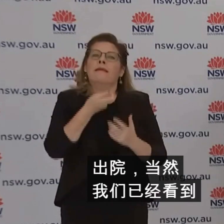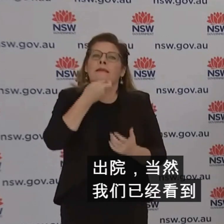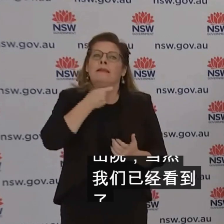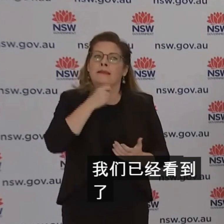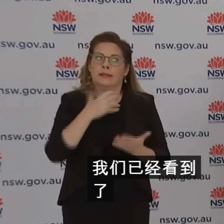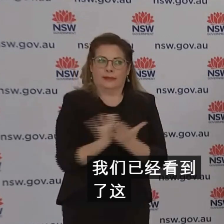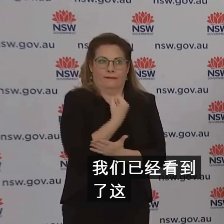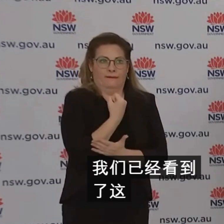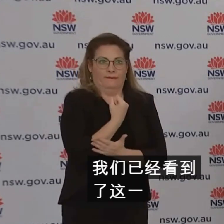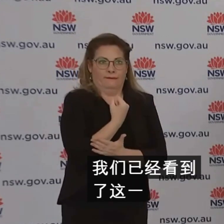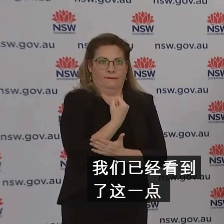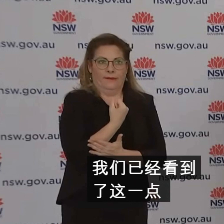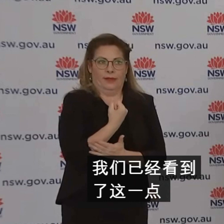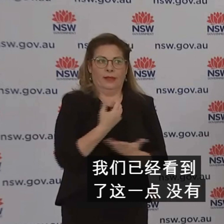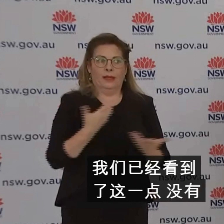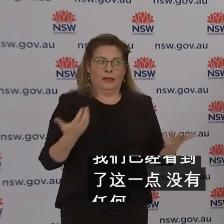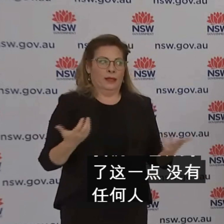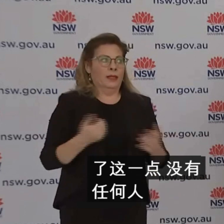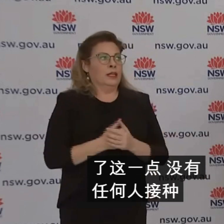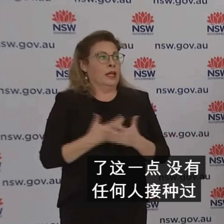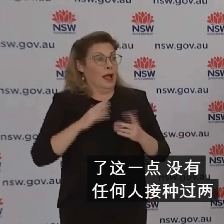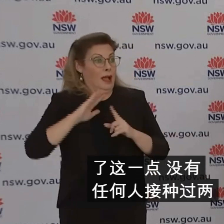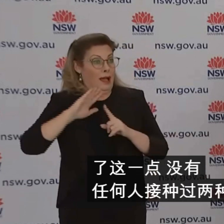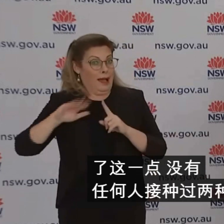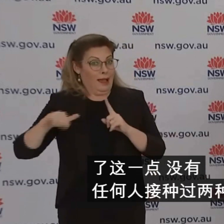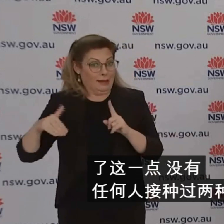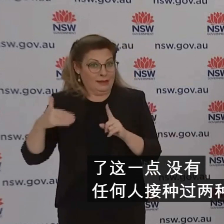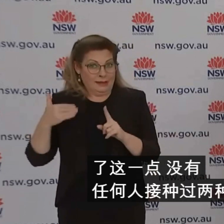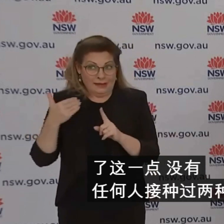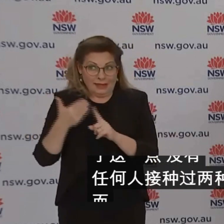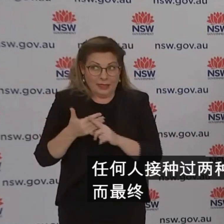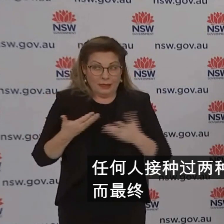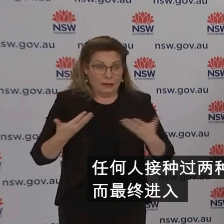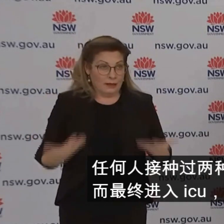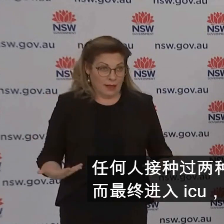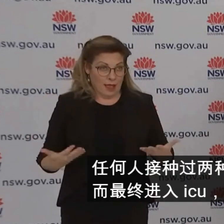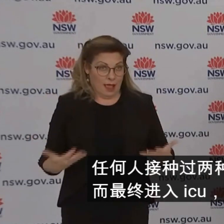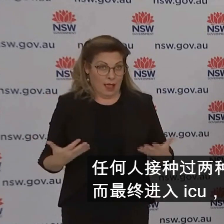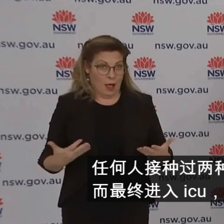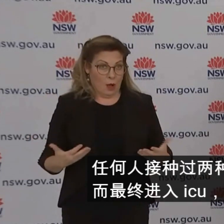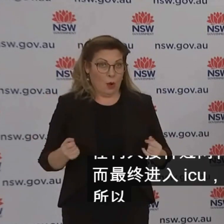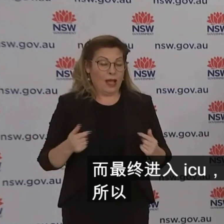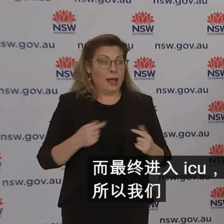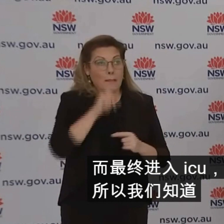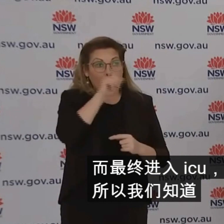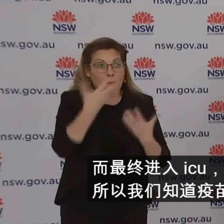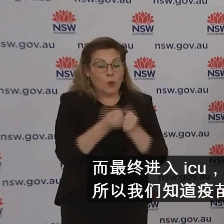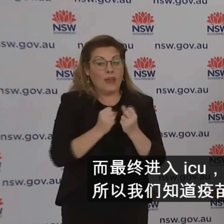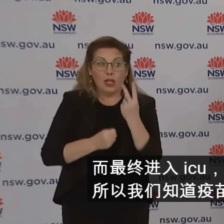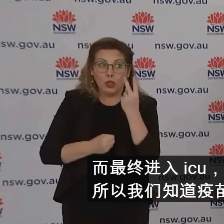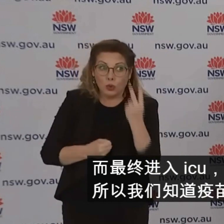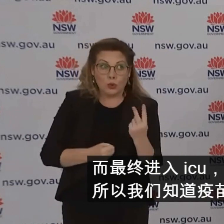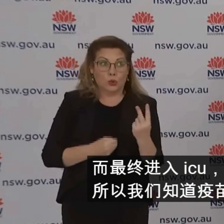seen to this point in time, there hasn't been anybody with both doses of the vaccine who's ended up in ICU. So we know